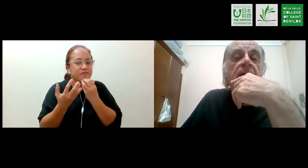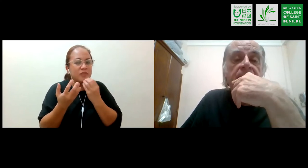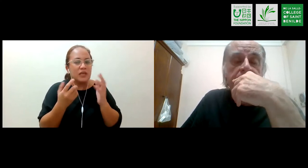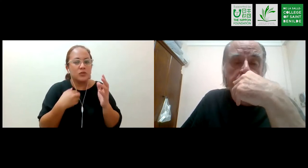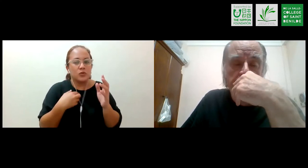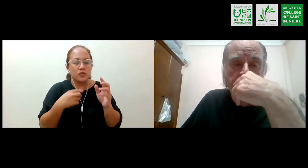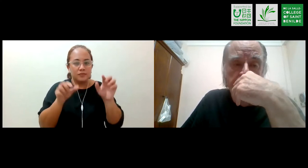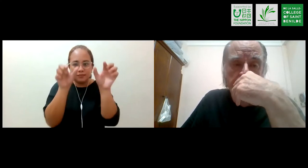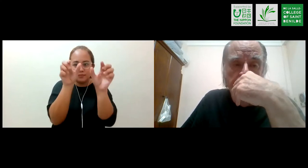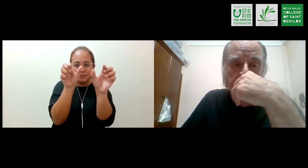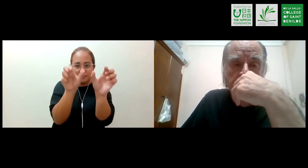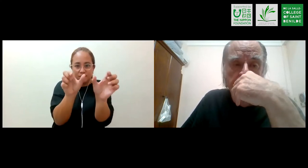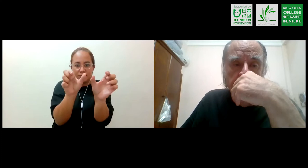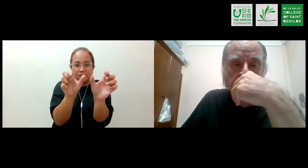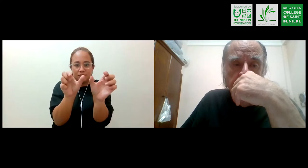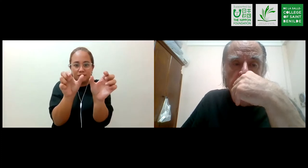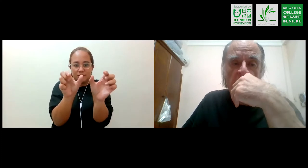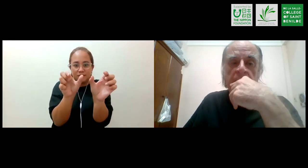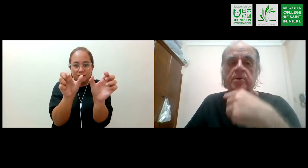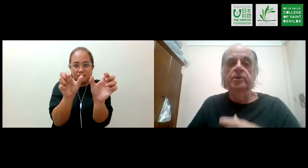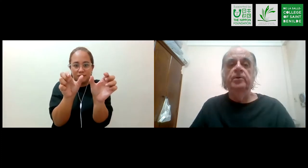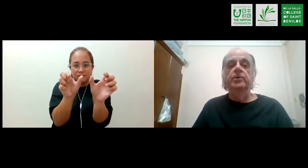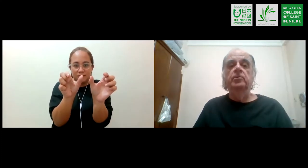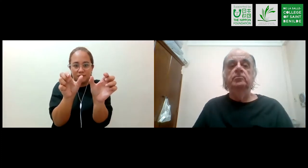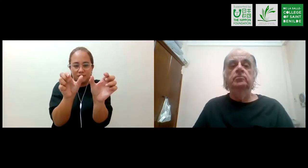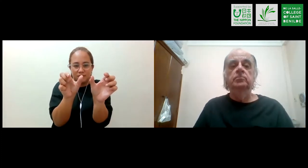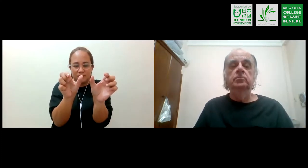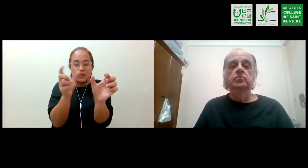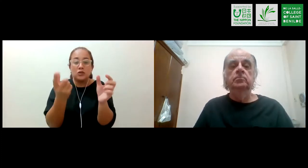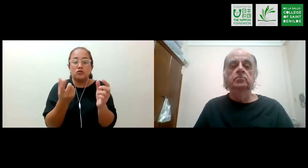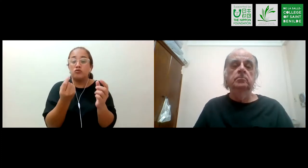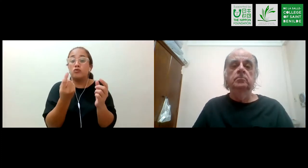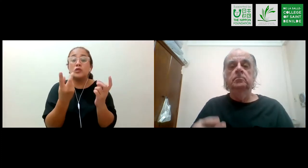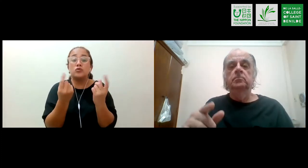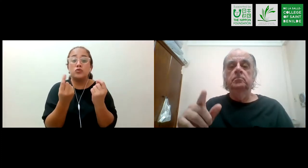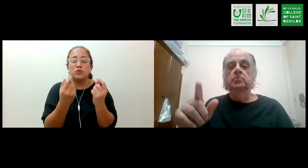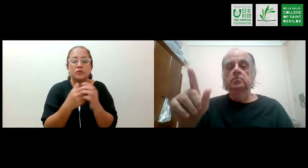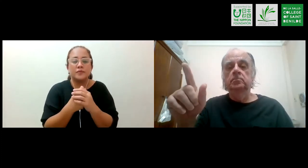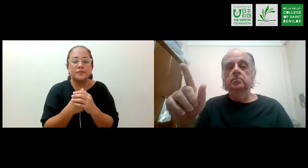by side. So you would do